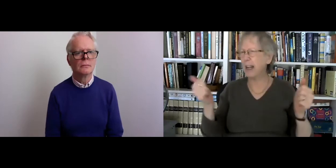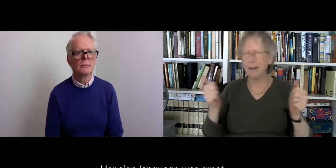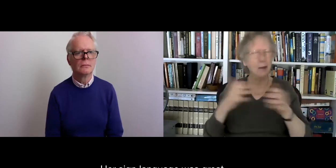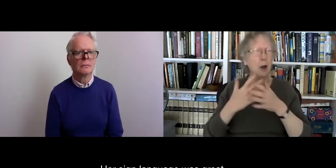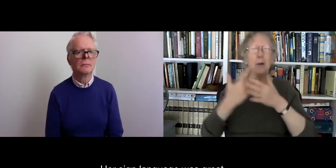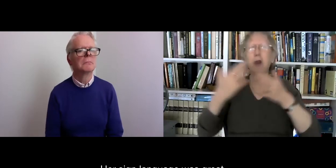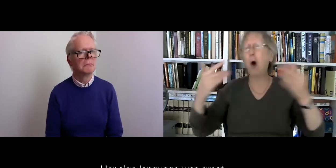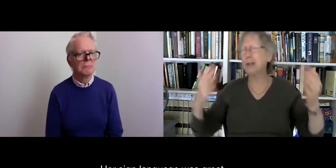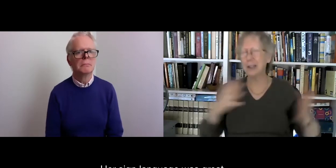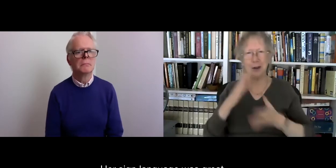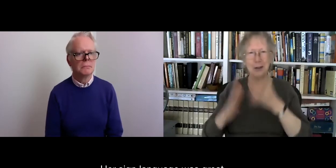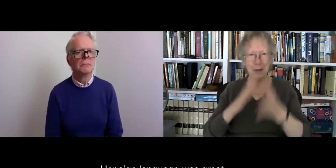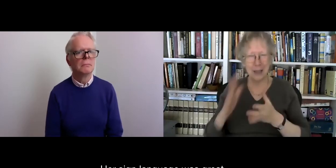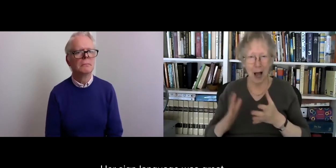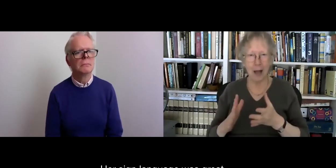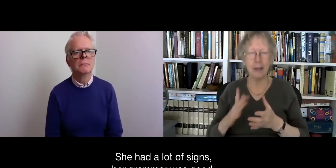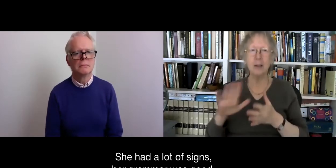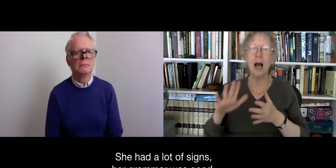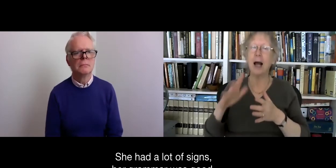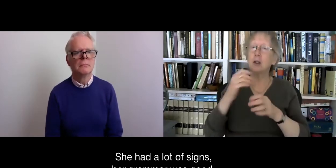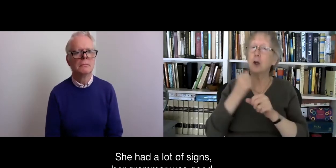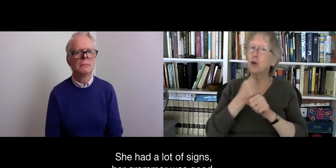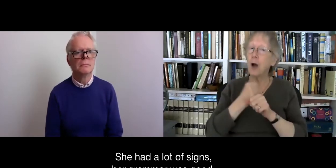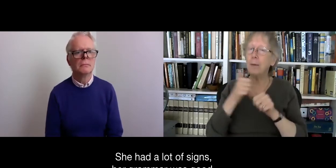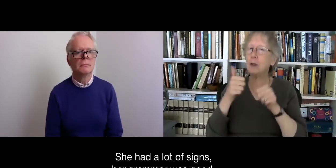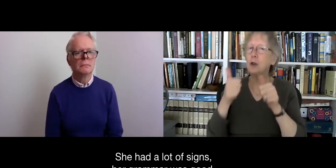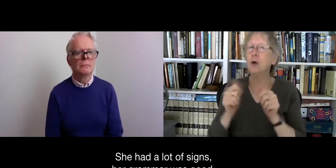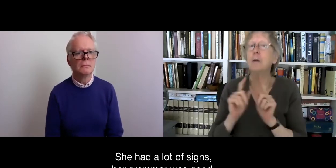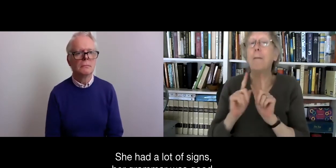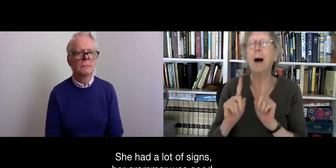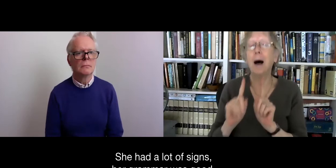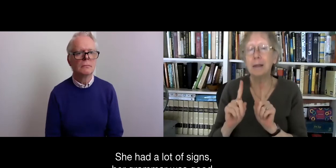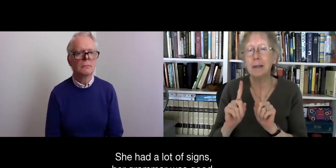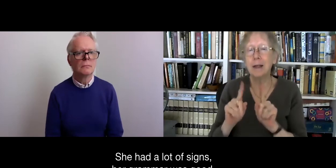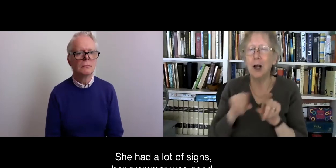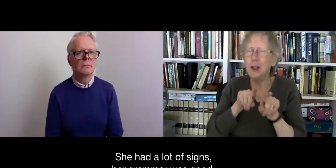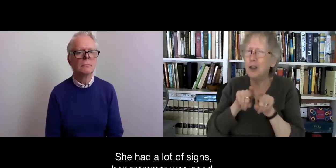Her sign language was great. She had a lot of signs. Her grammar was good,